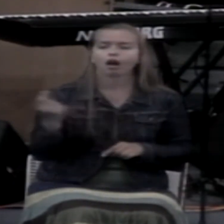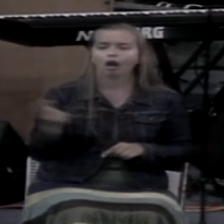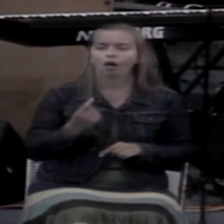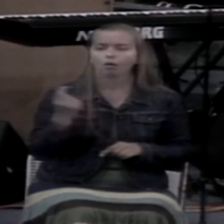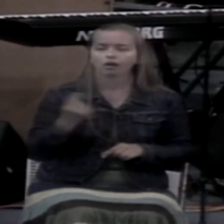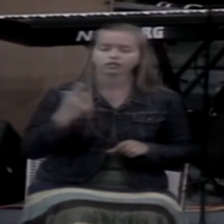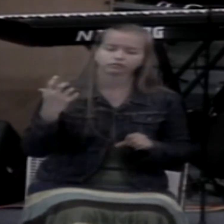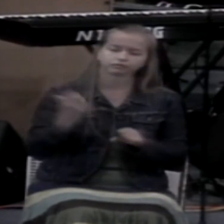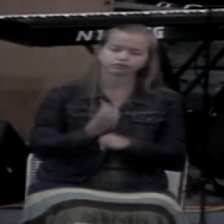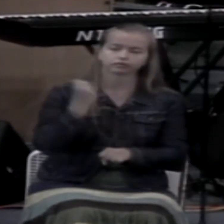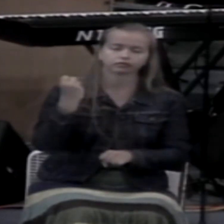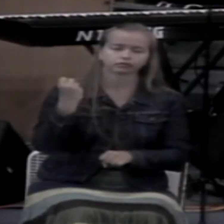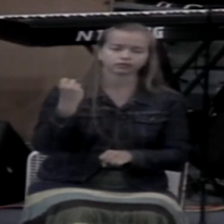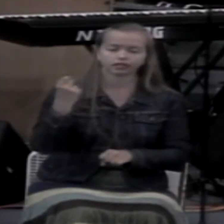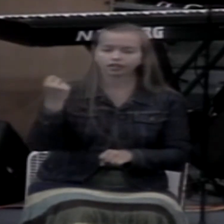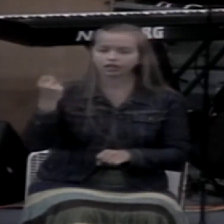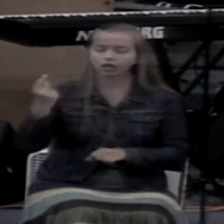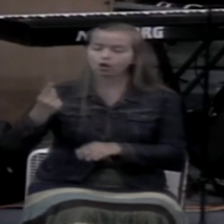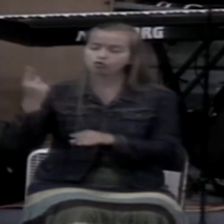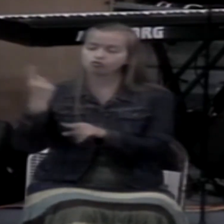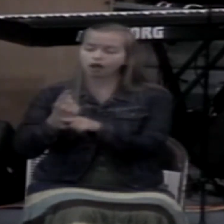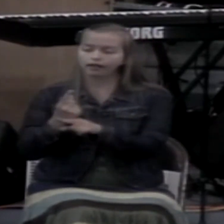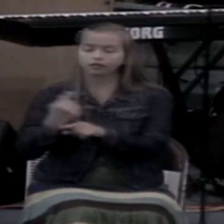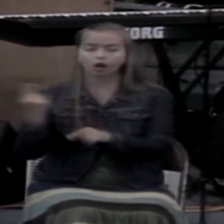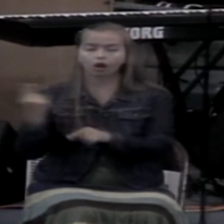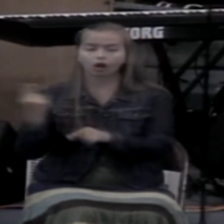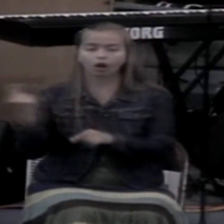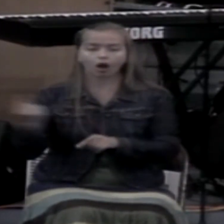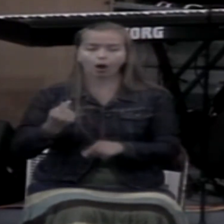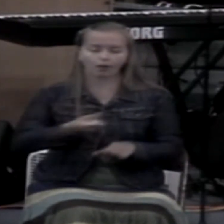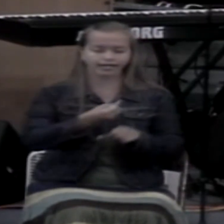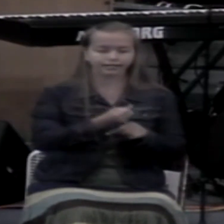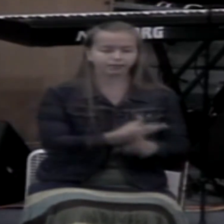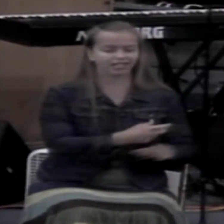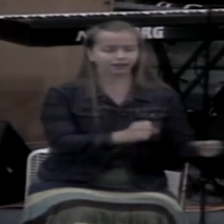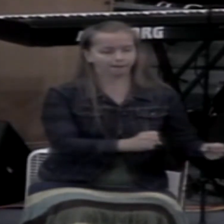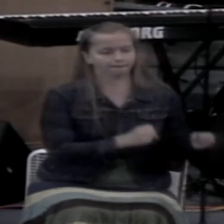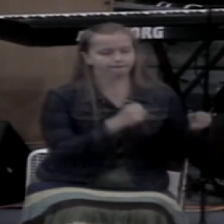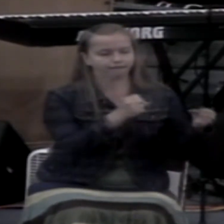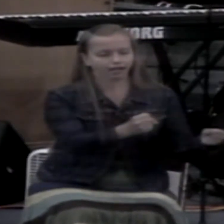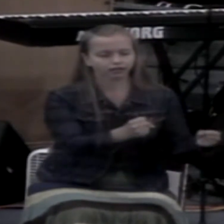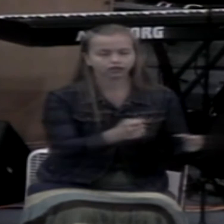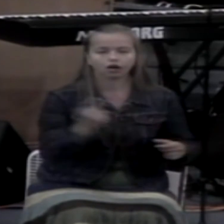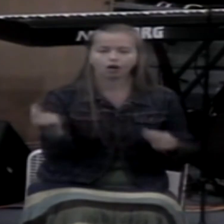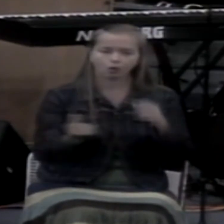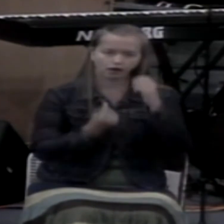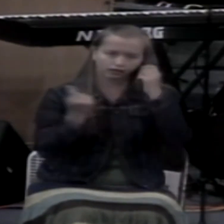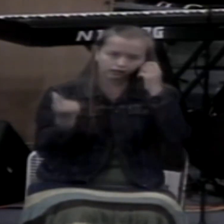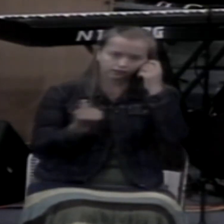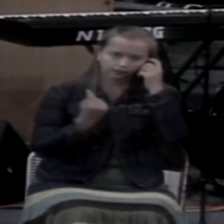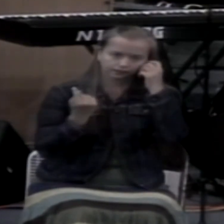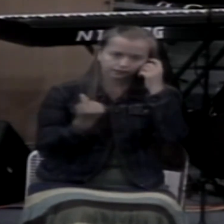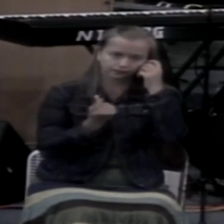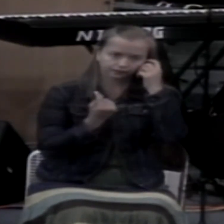We have the story of the resurrection.